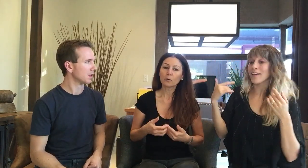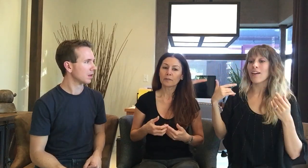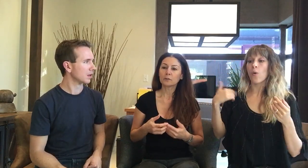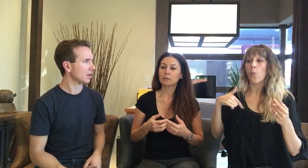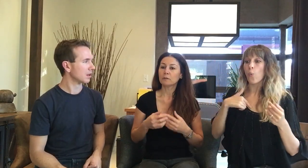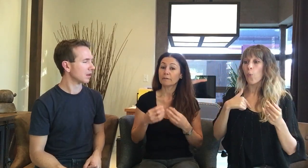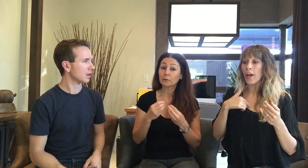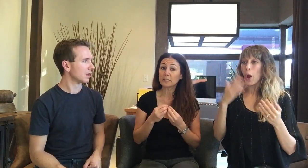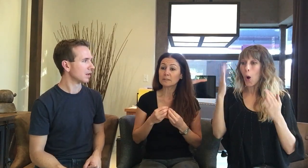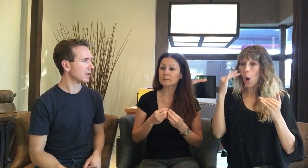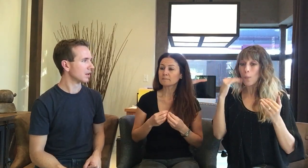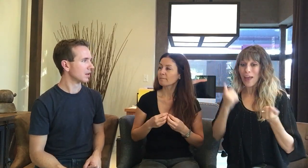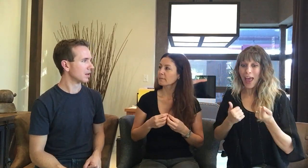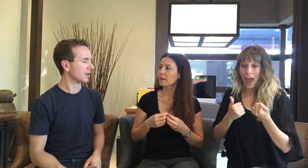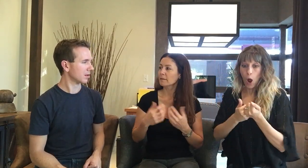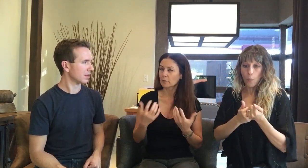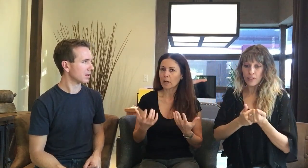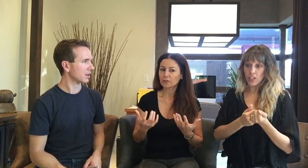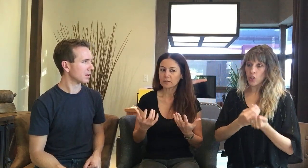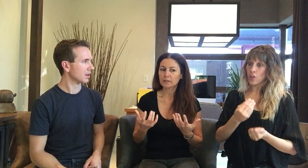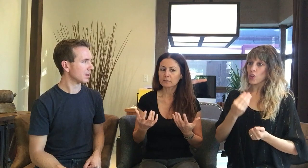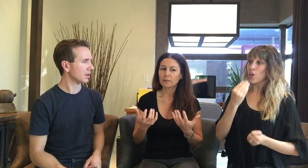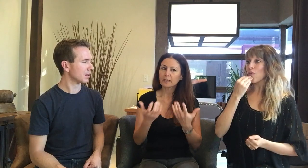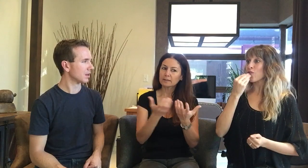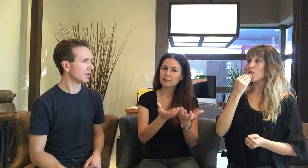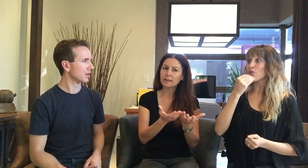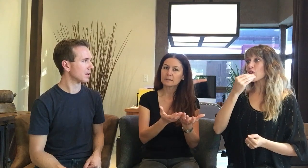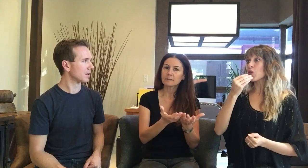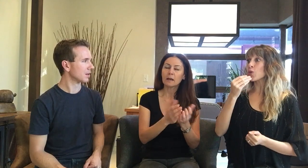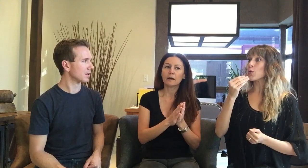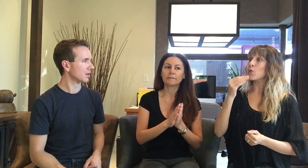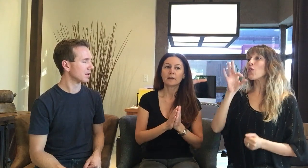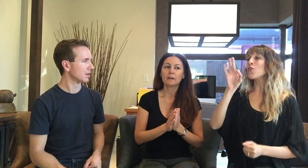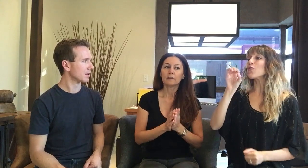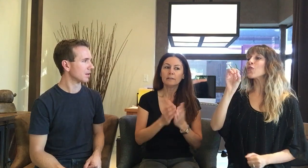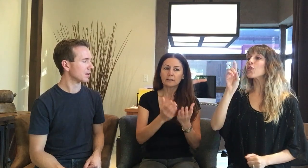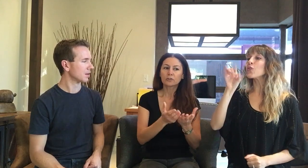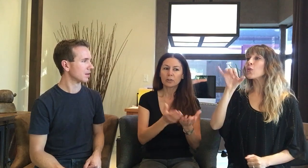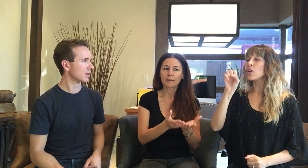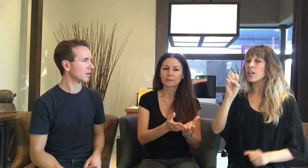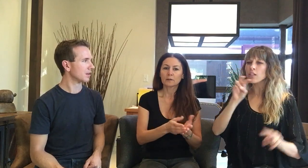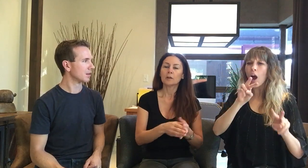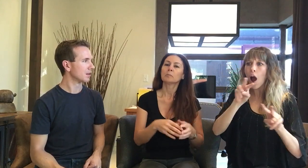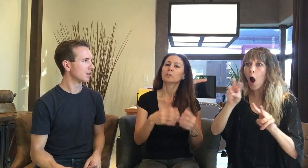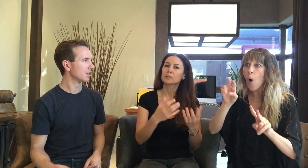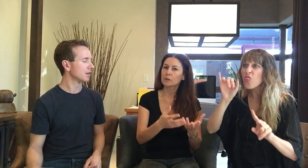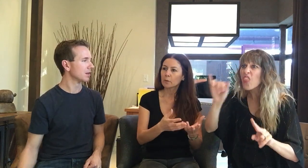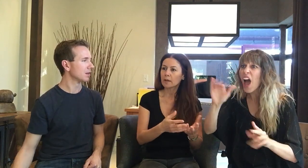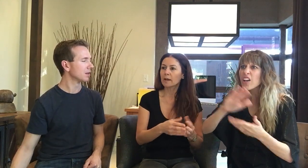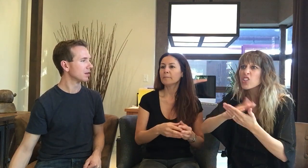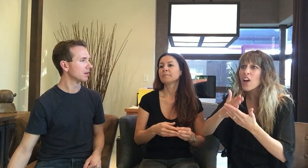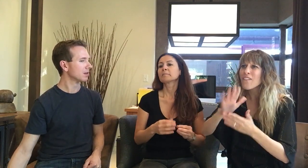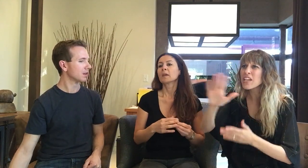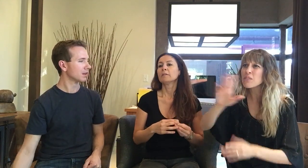both to the foodies that are watching this, so they get a sense of this chef's persona,